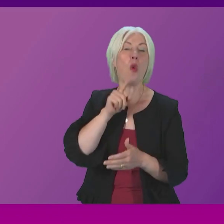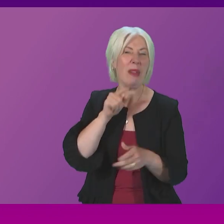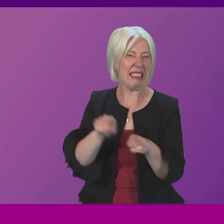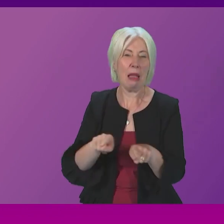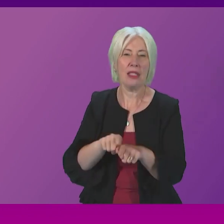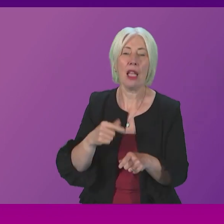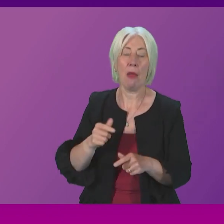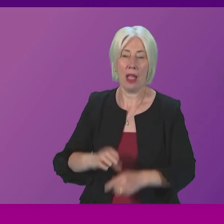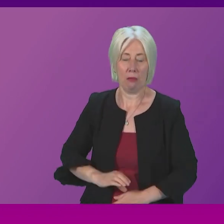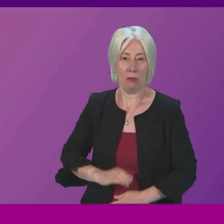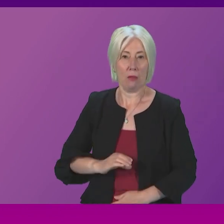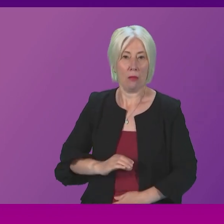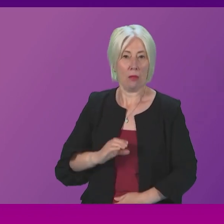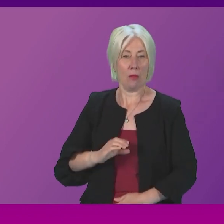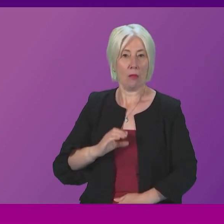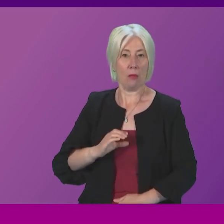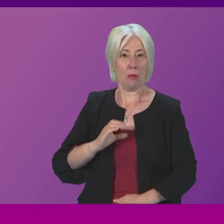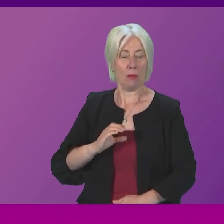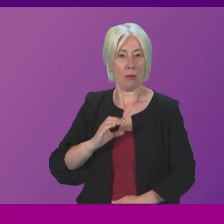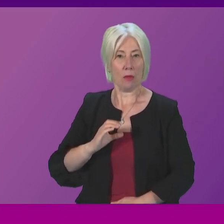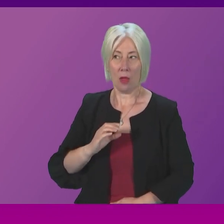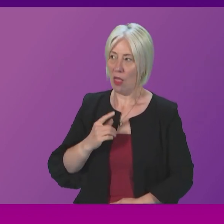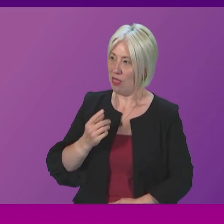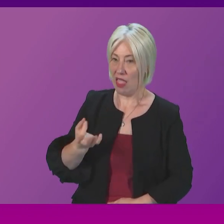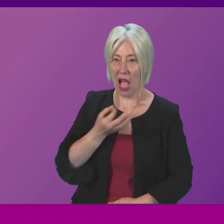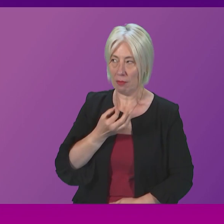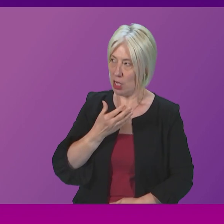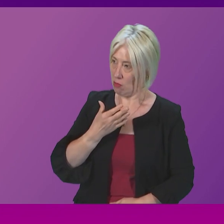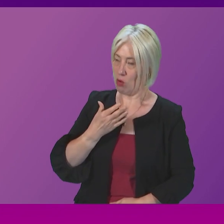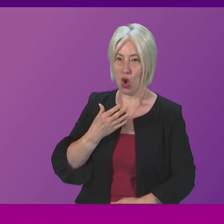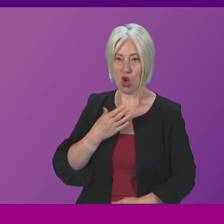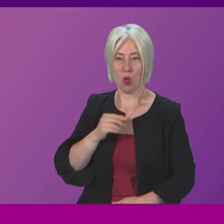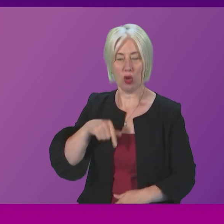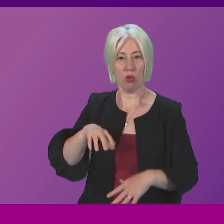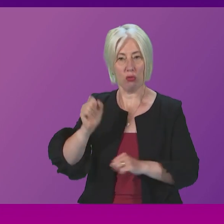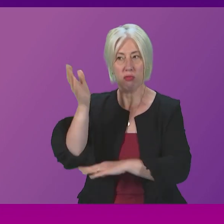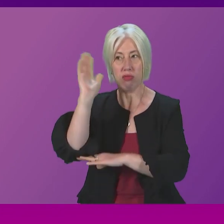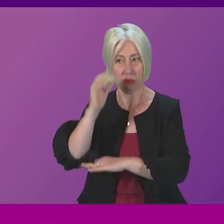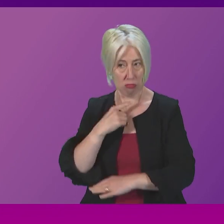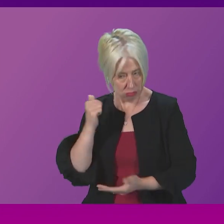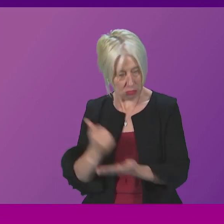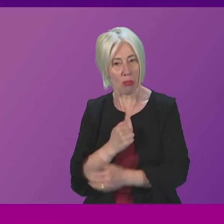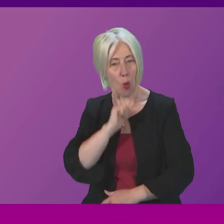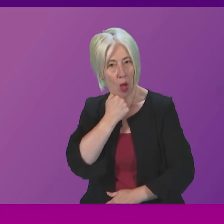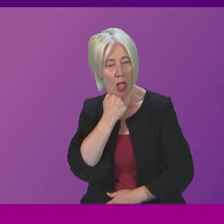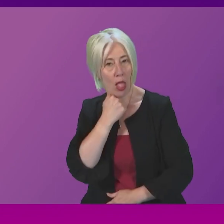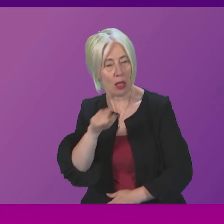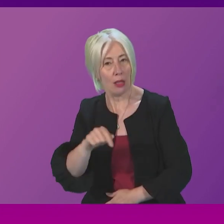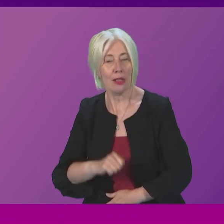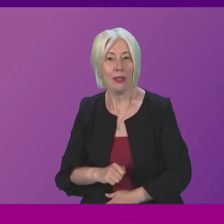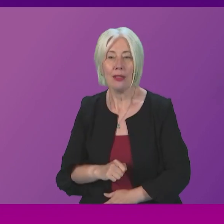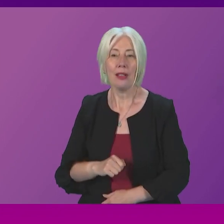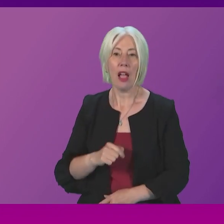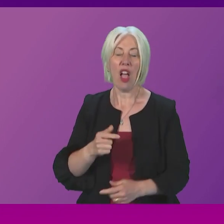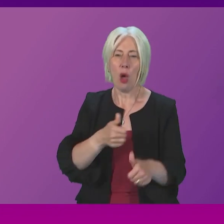I just got more confidence to actually said, well, would you like to have a go at making a speech? So I did. And it was the support of the other